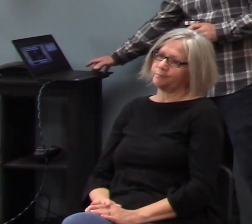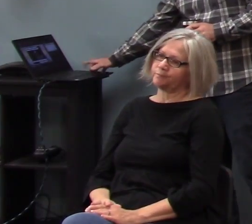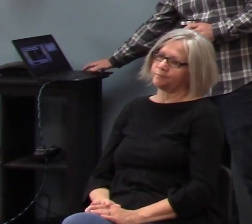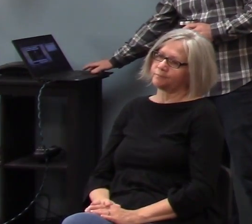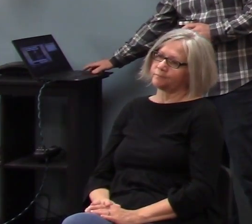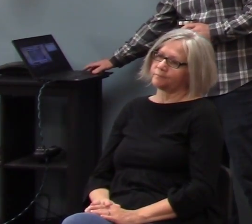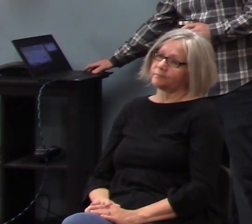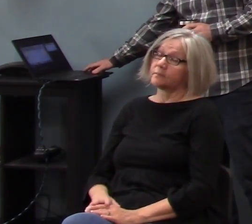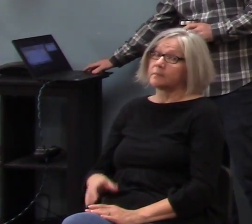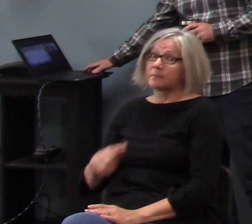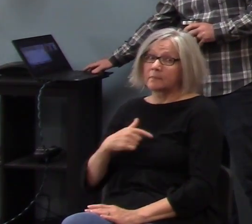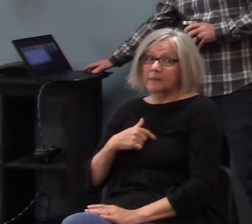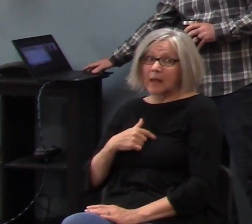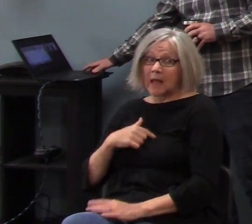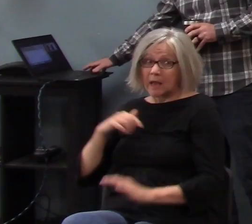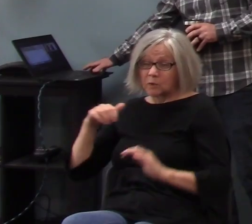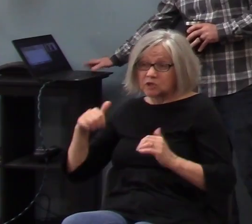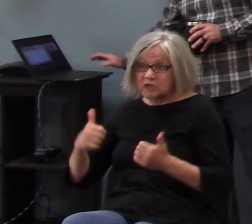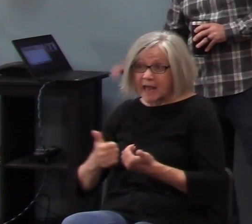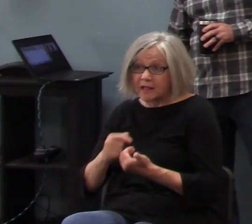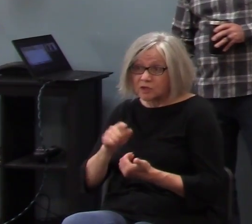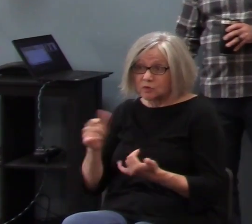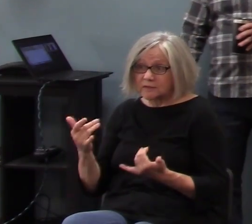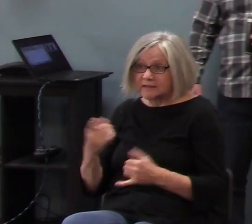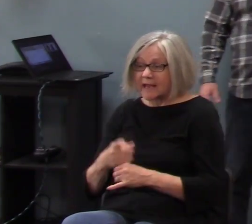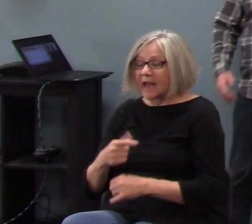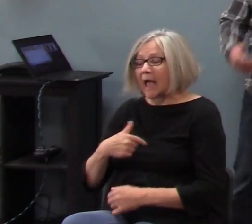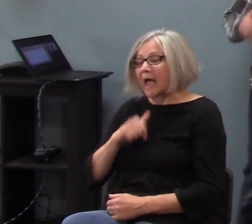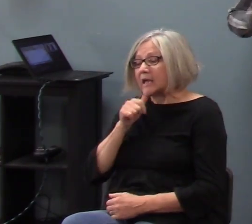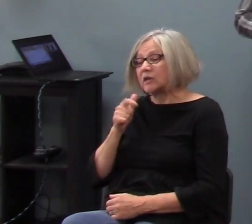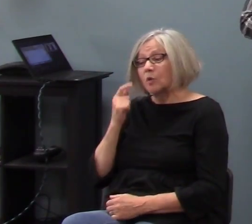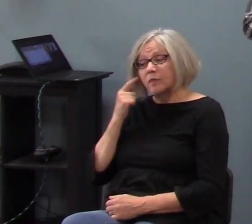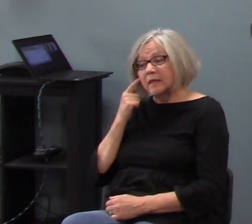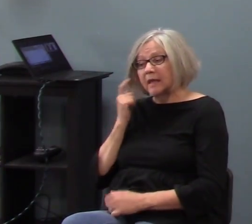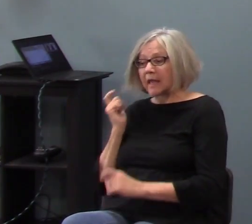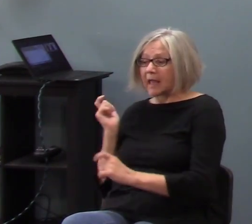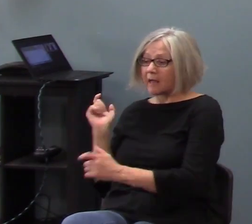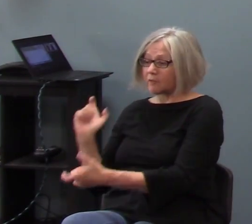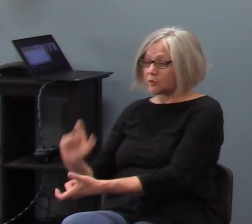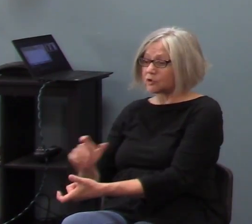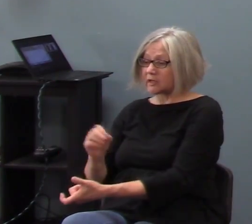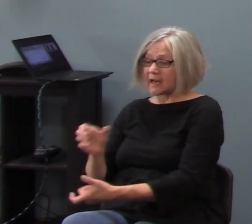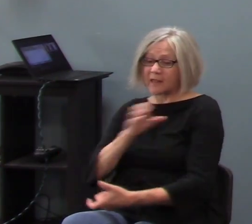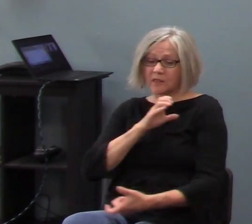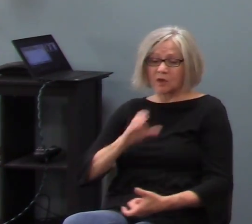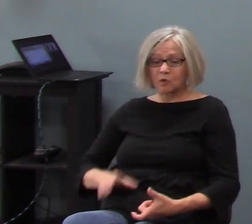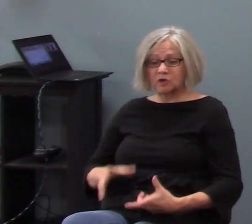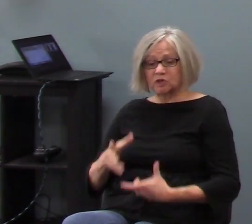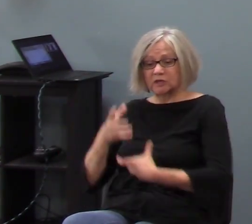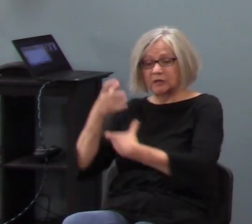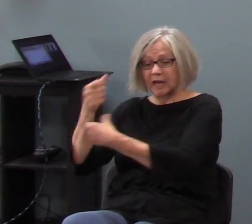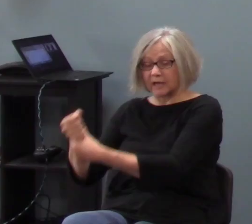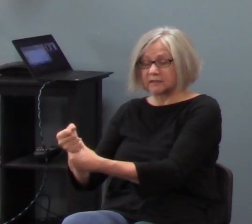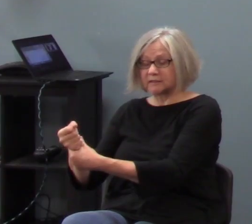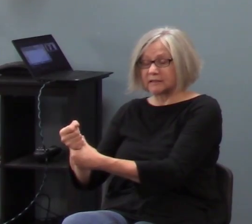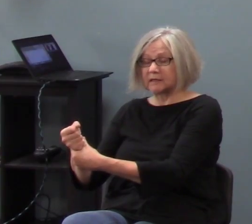challenge you today is I don't think evolution and Christianity work very well together. And we're going to talk about